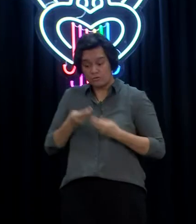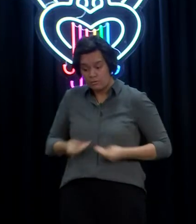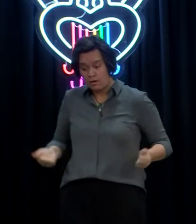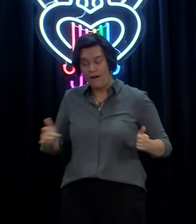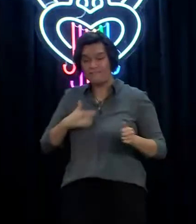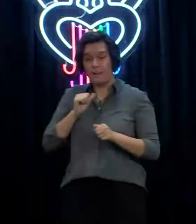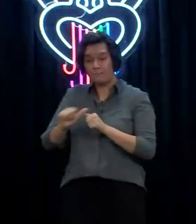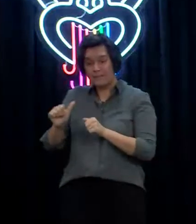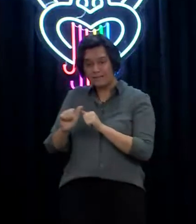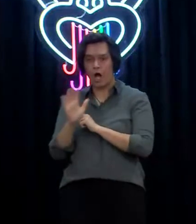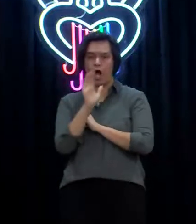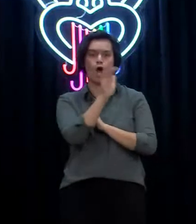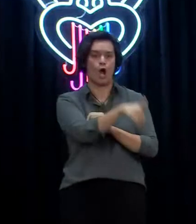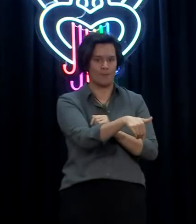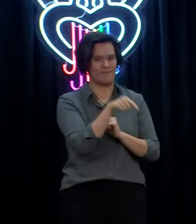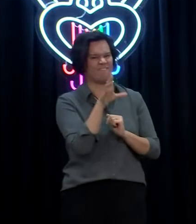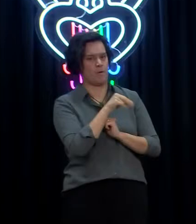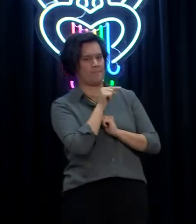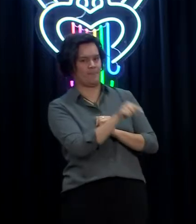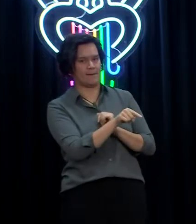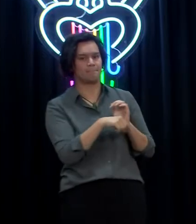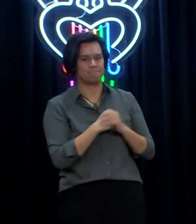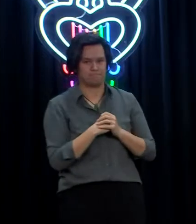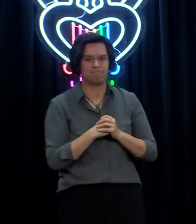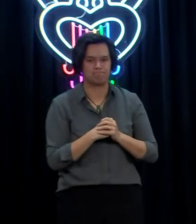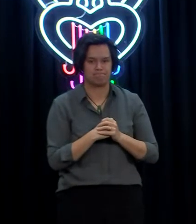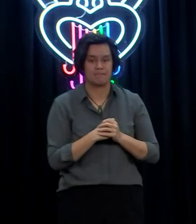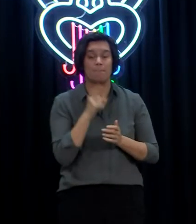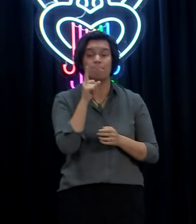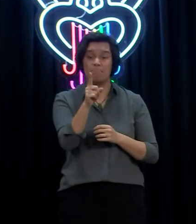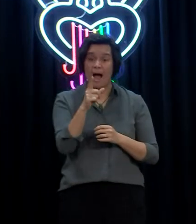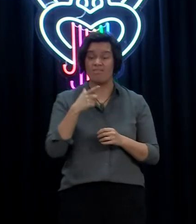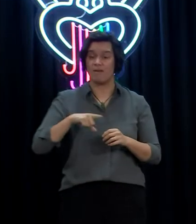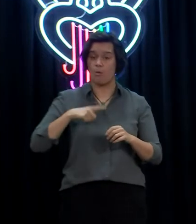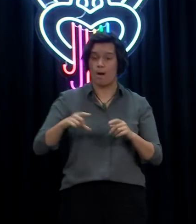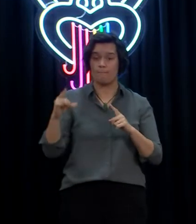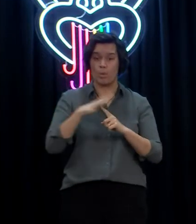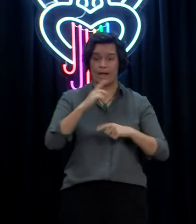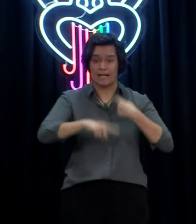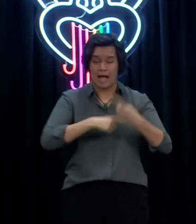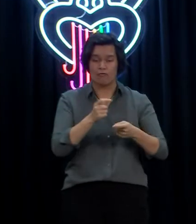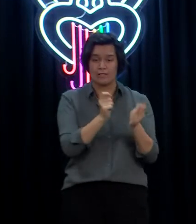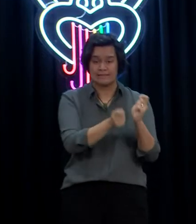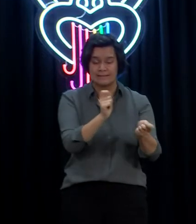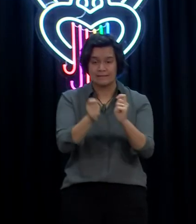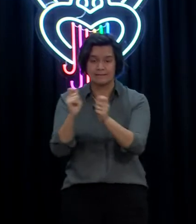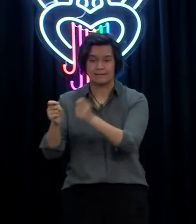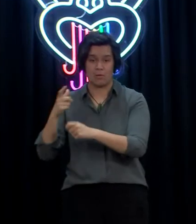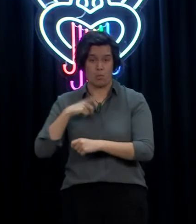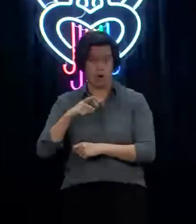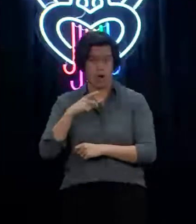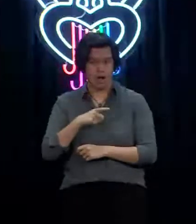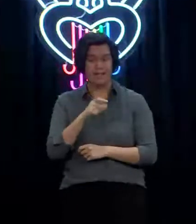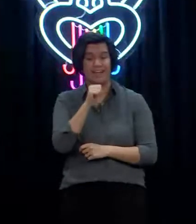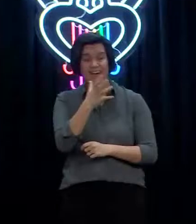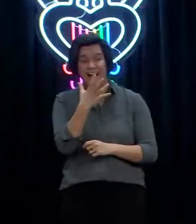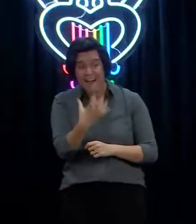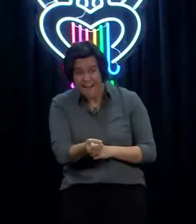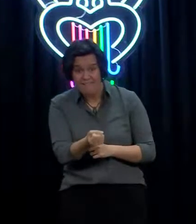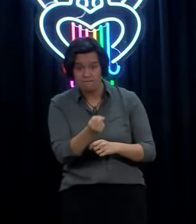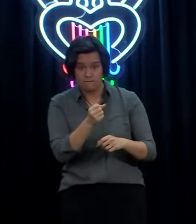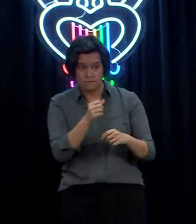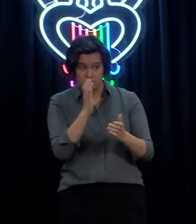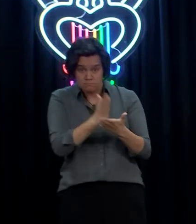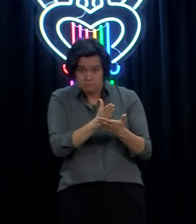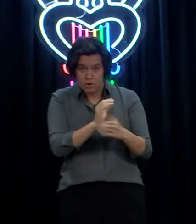the importance of testing to err on the side of caution. So we really want to encourage a high turnout for